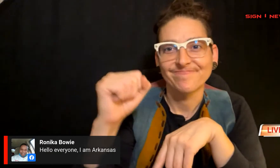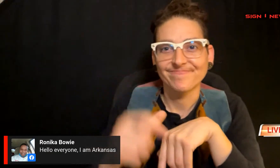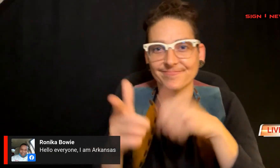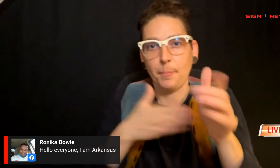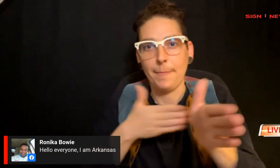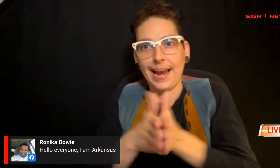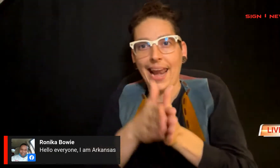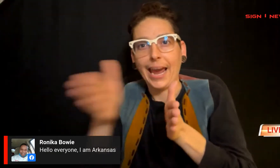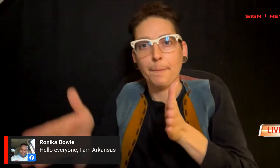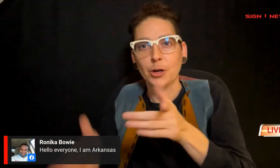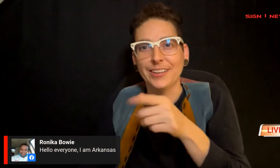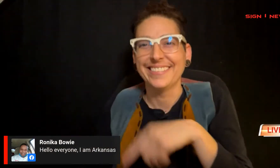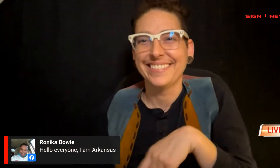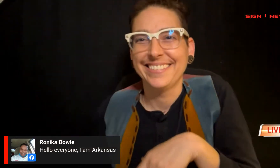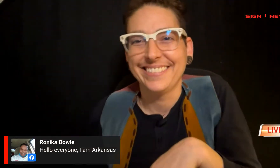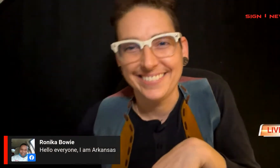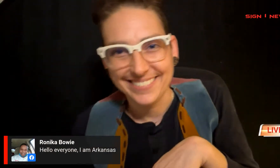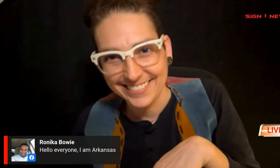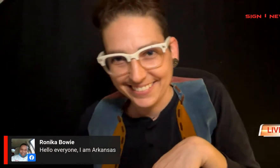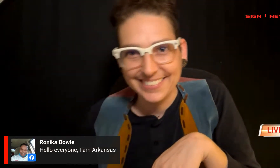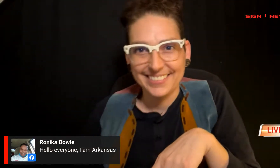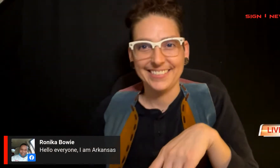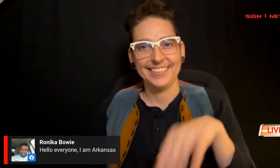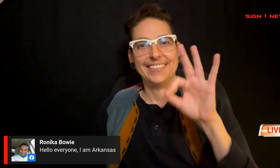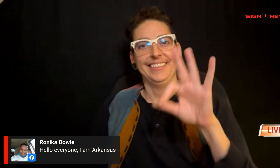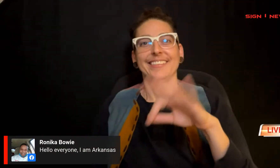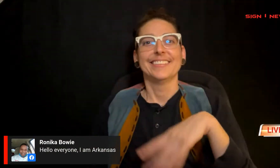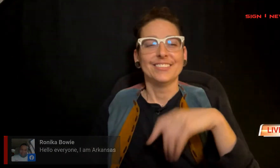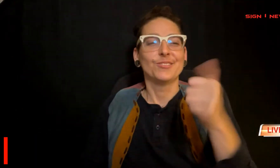From Arkansas. That's my neighbor.